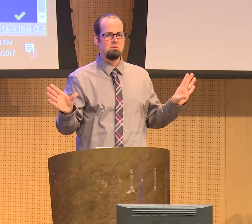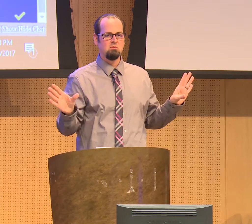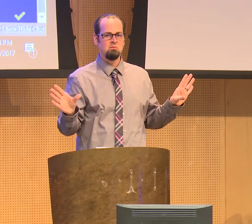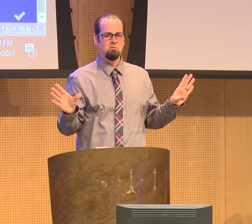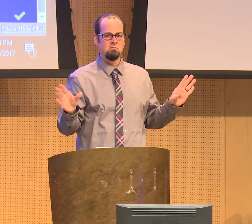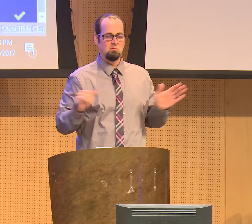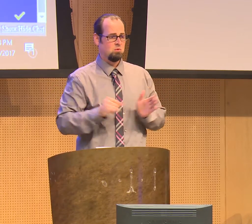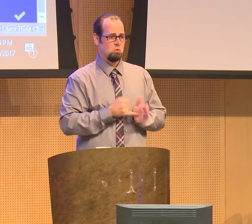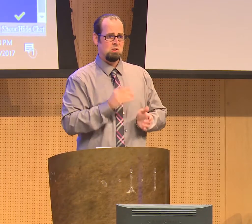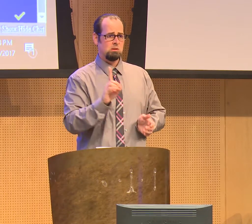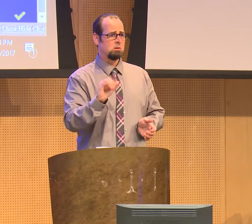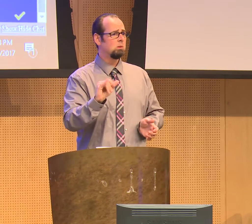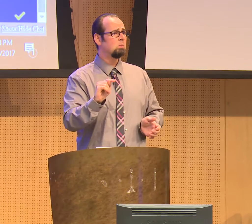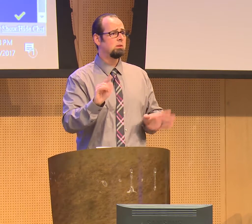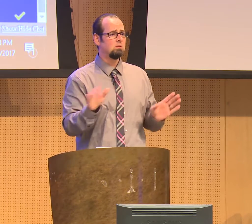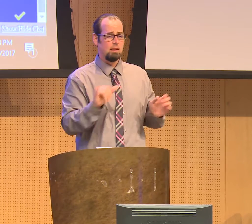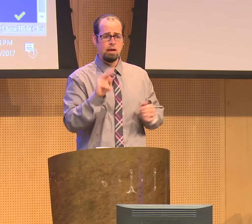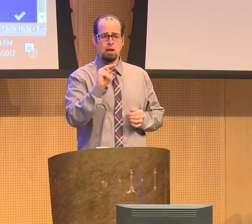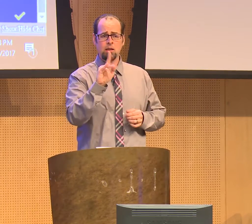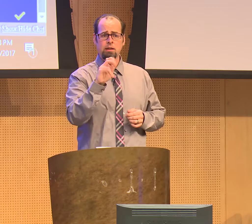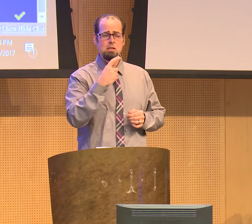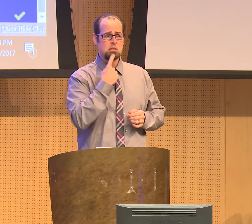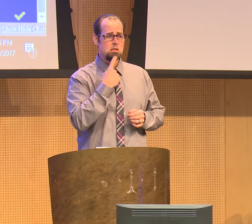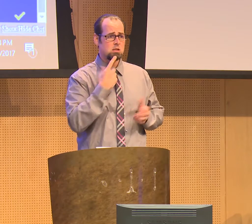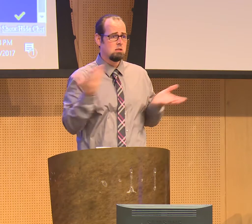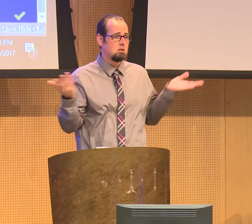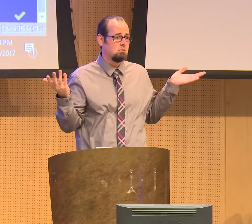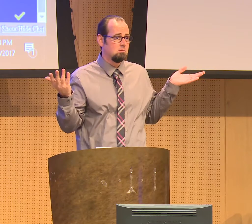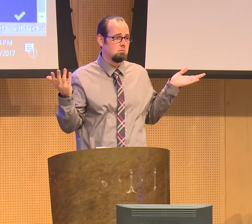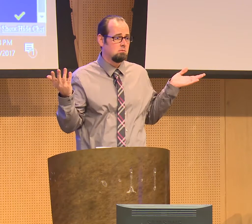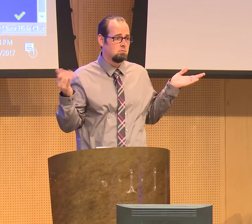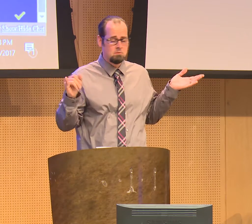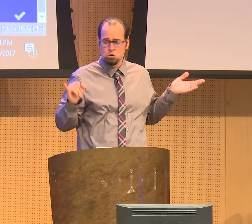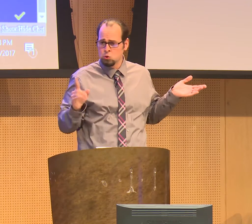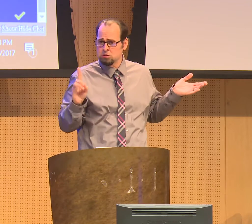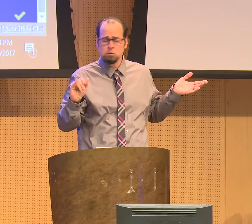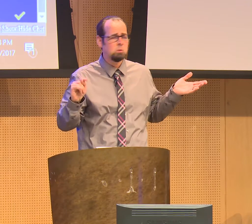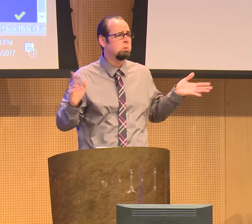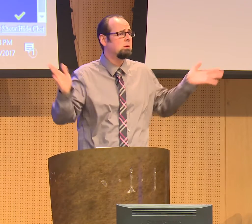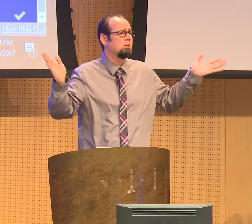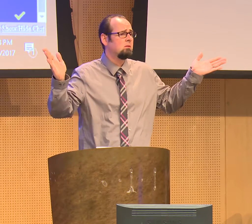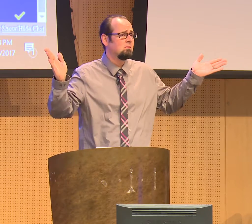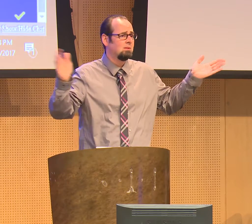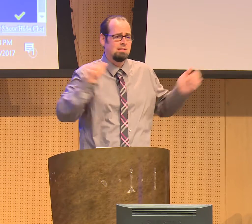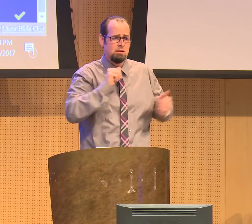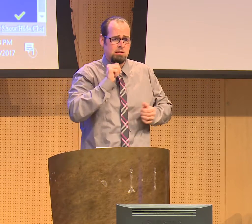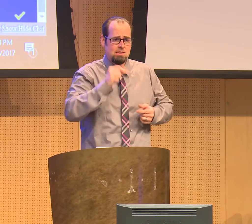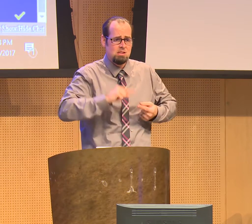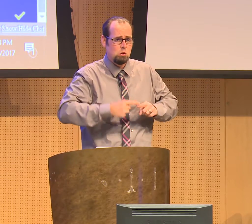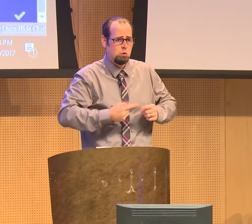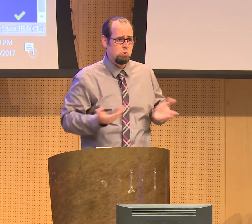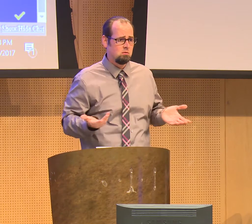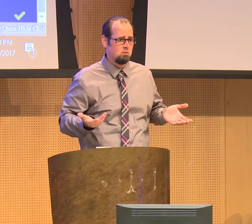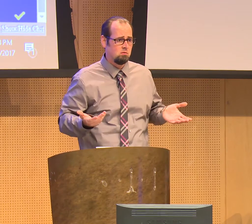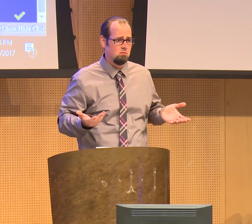Just go ahead and do it. What can you say? Just do it. That cannot hurt.